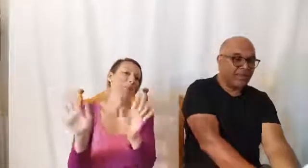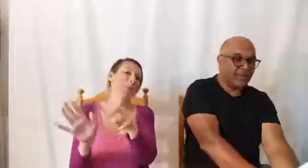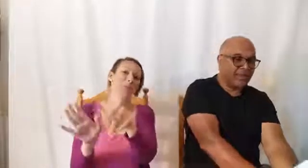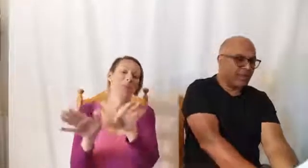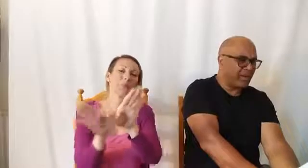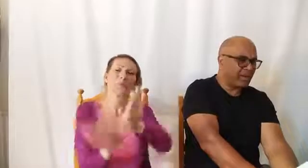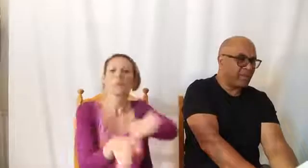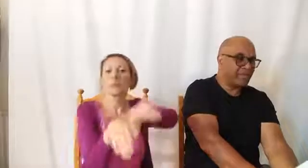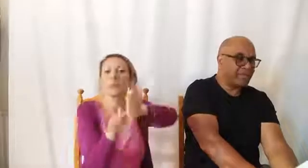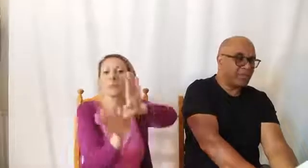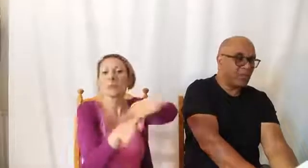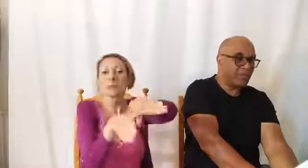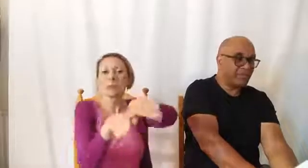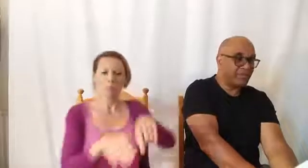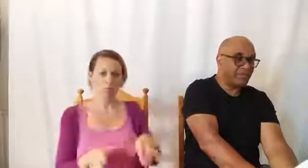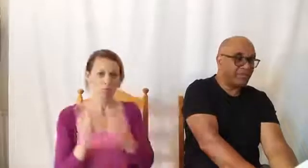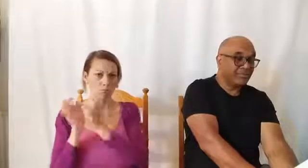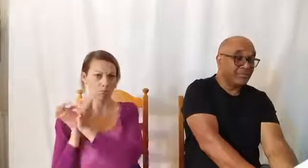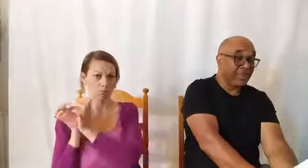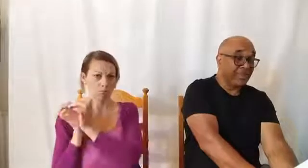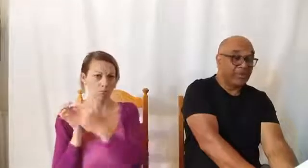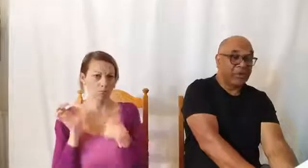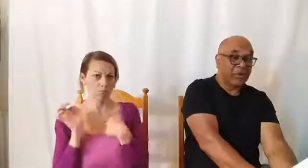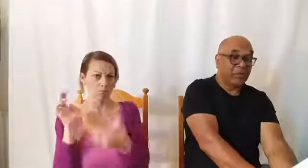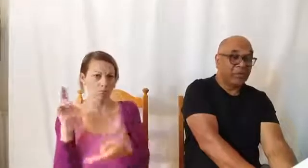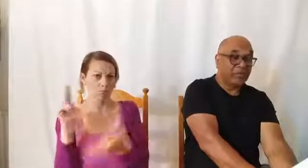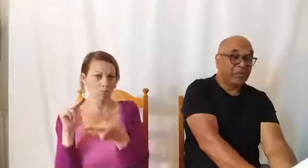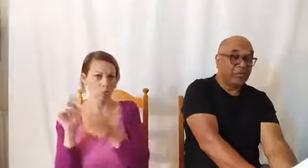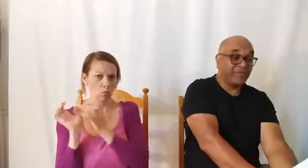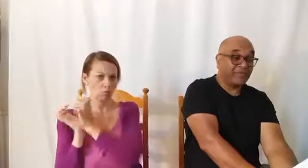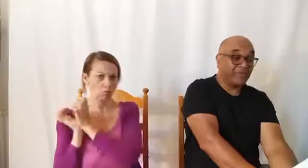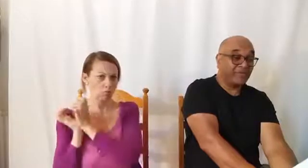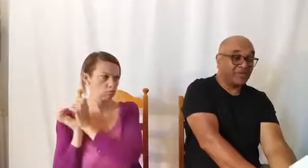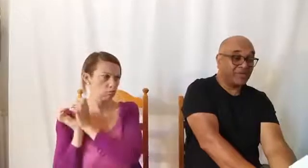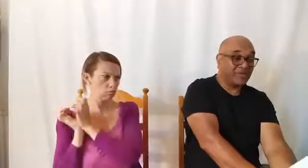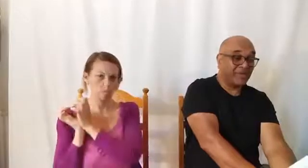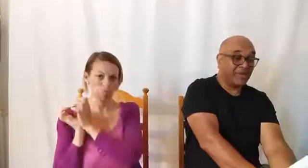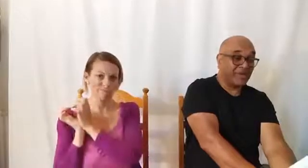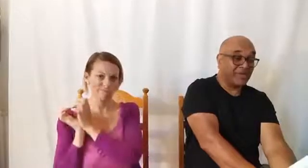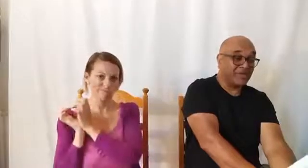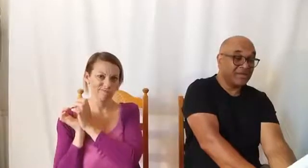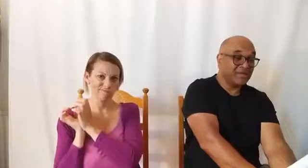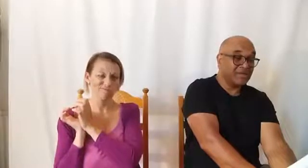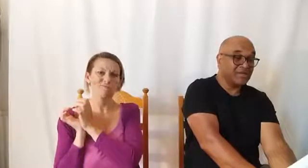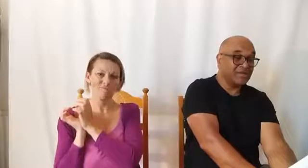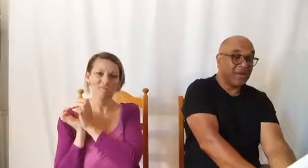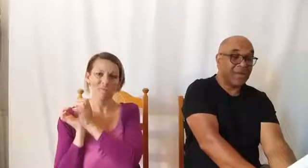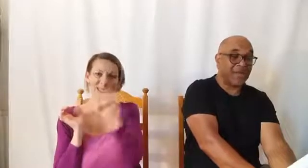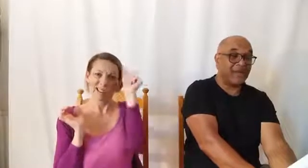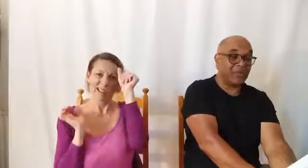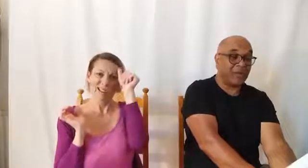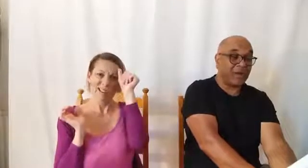the whale had called him small, but he had learnt from a previous conversation with a fish that to shout back at the whale was a